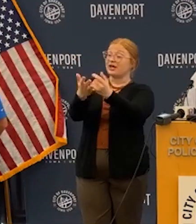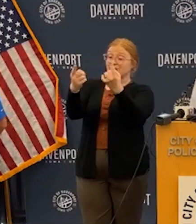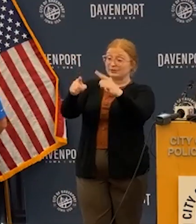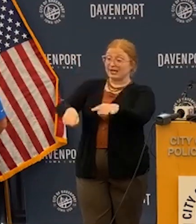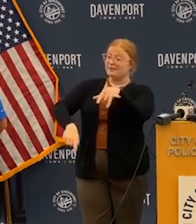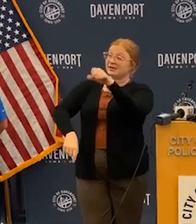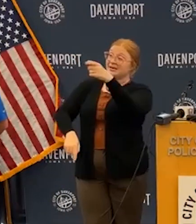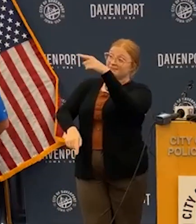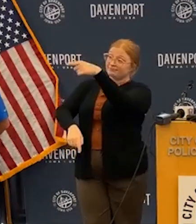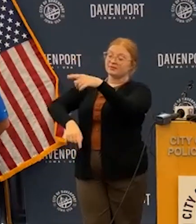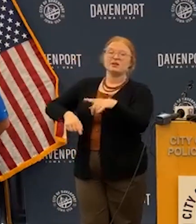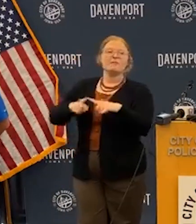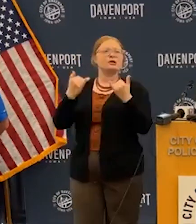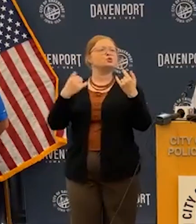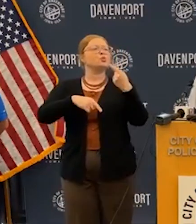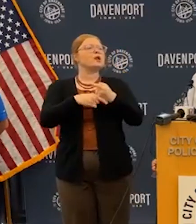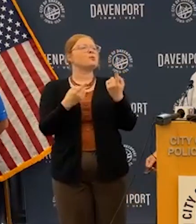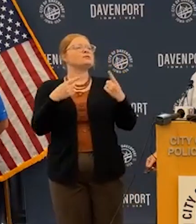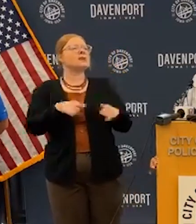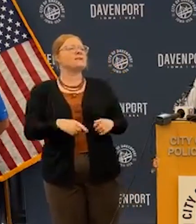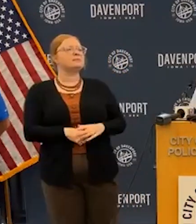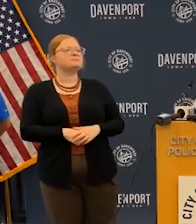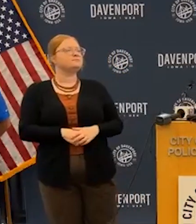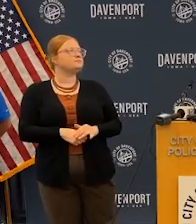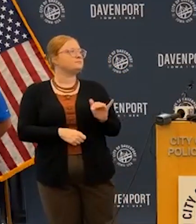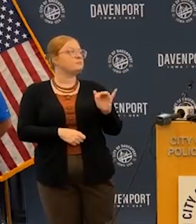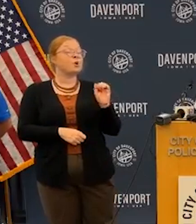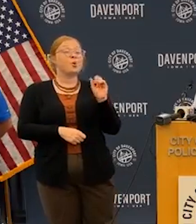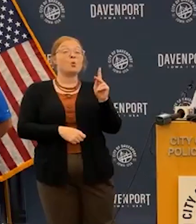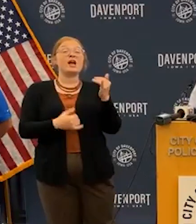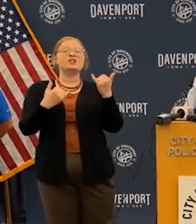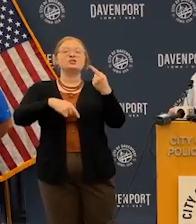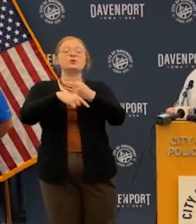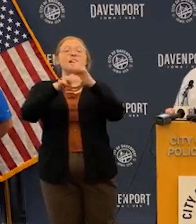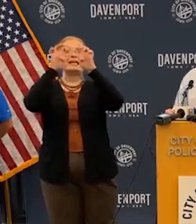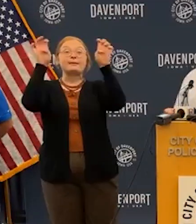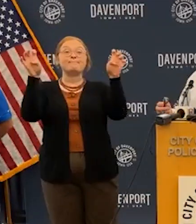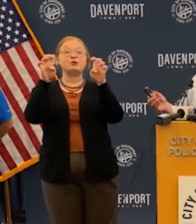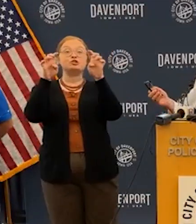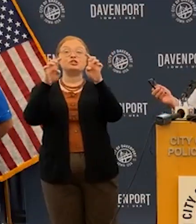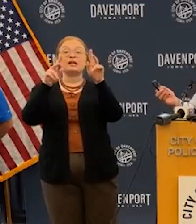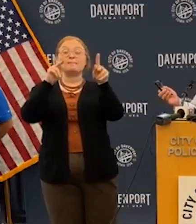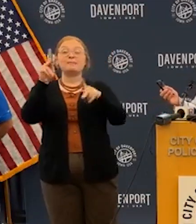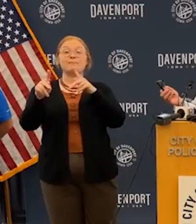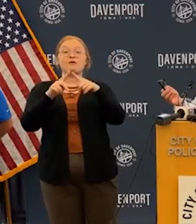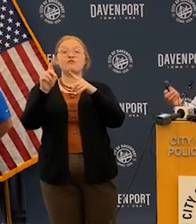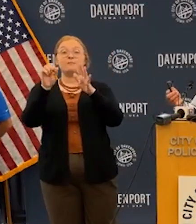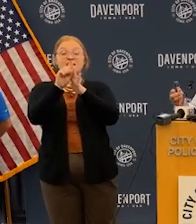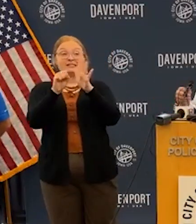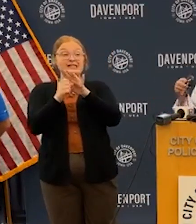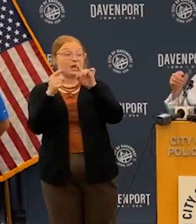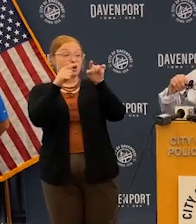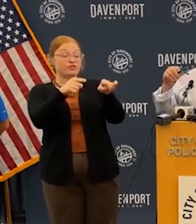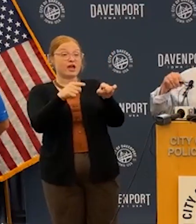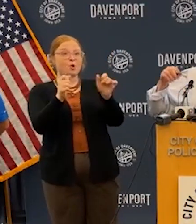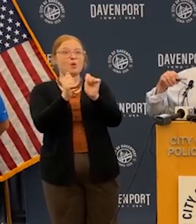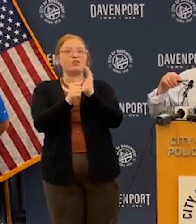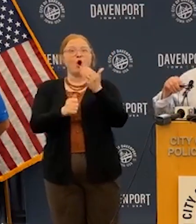folks are on site from the state with our fire folks. That's happening today. We're investigating